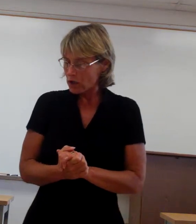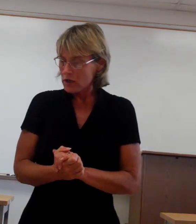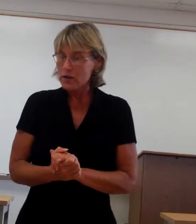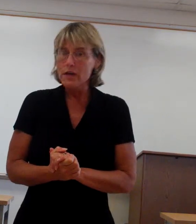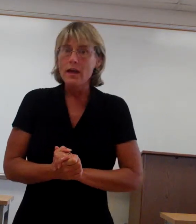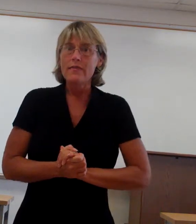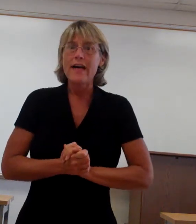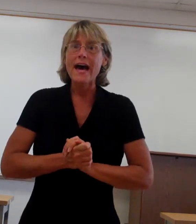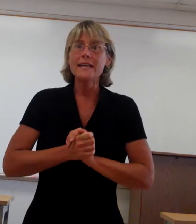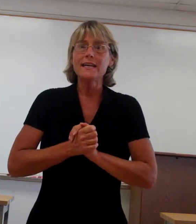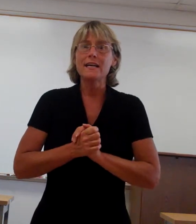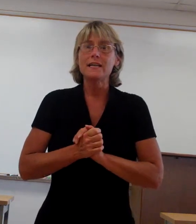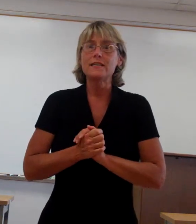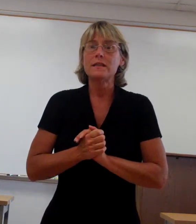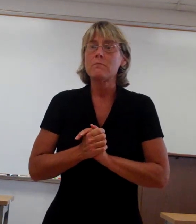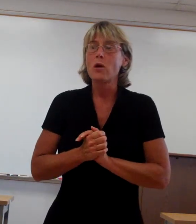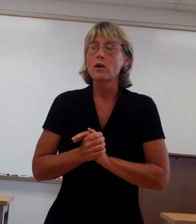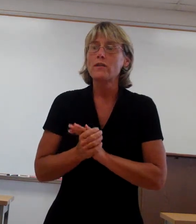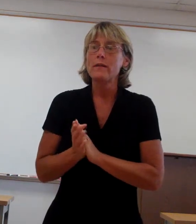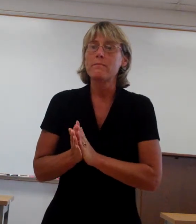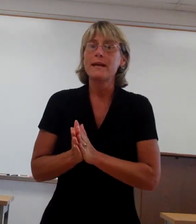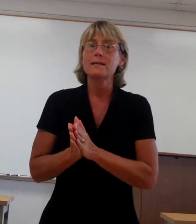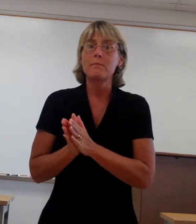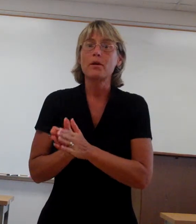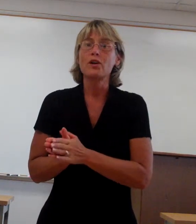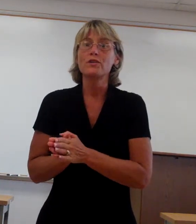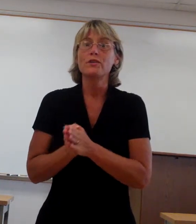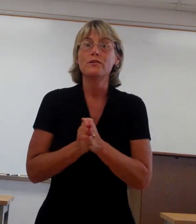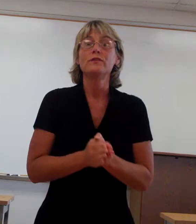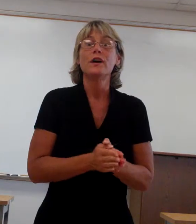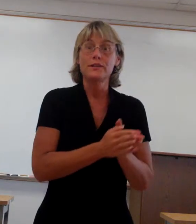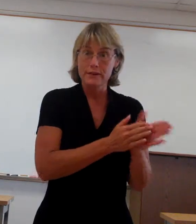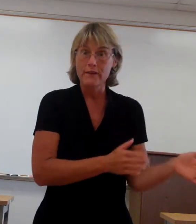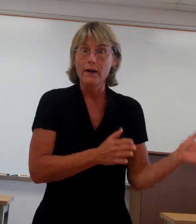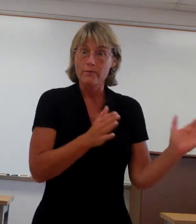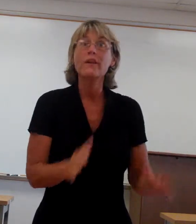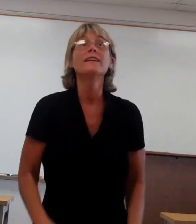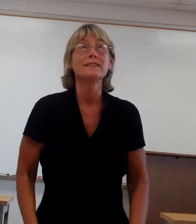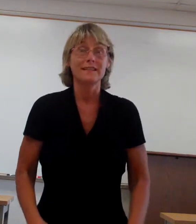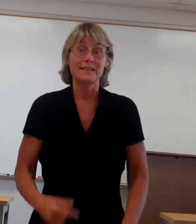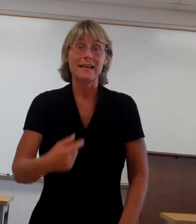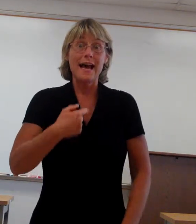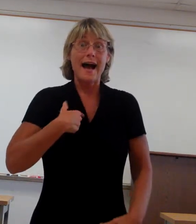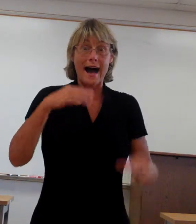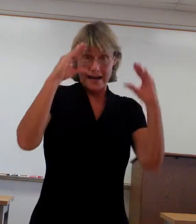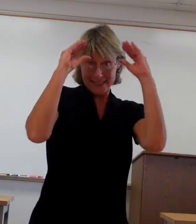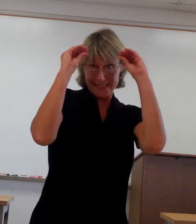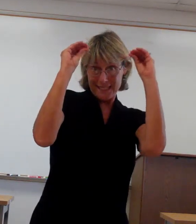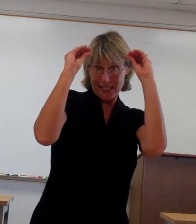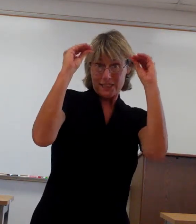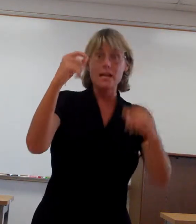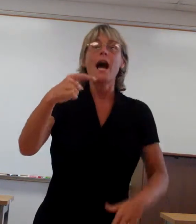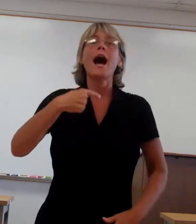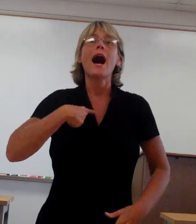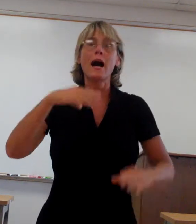marker. That is the marker that makes a person who does the verb. For instance, I teach. I'm